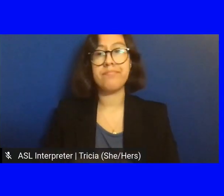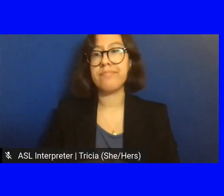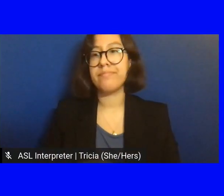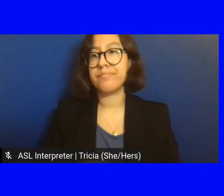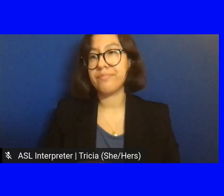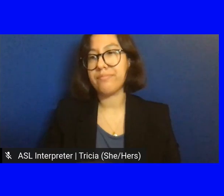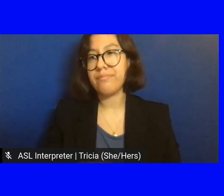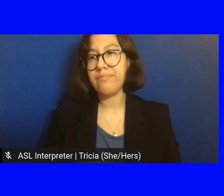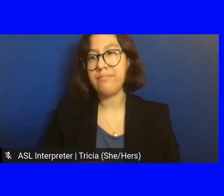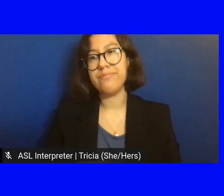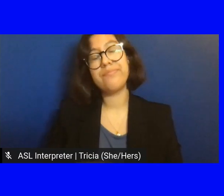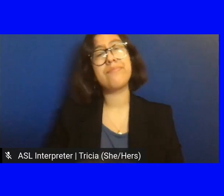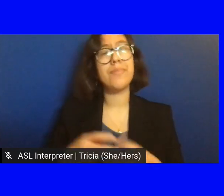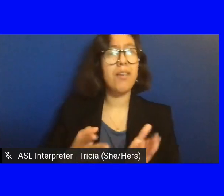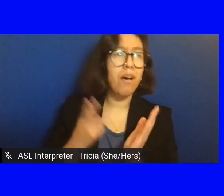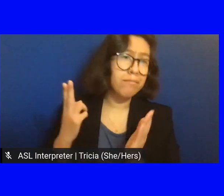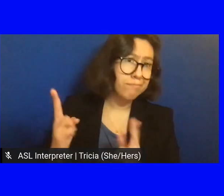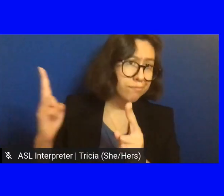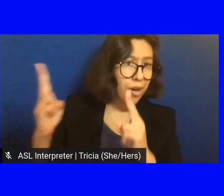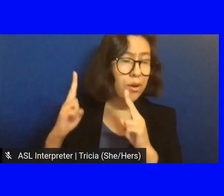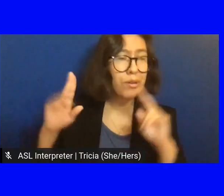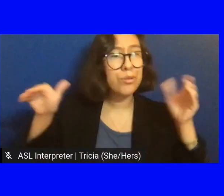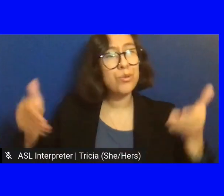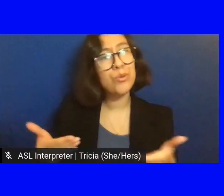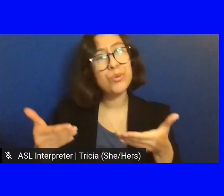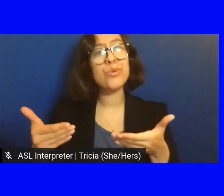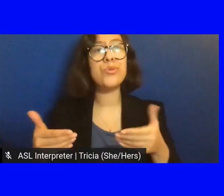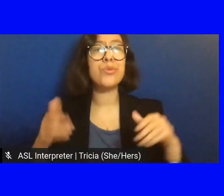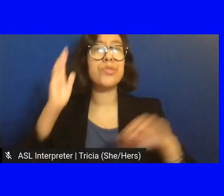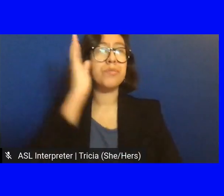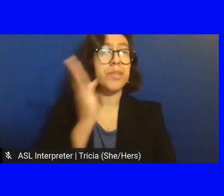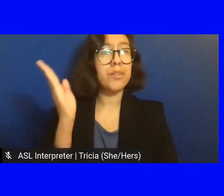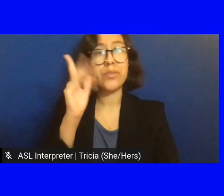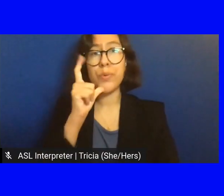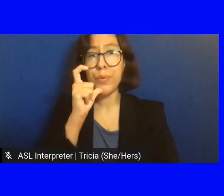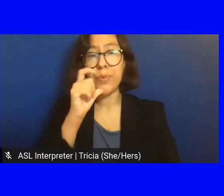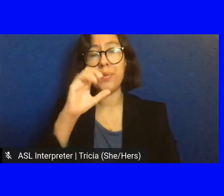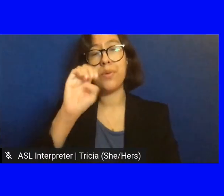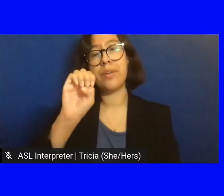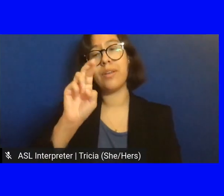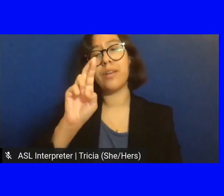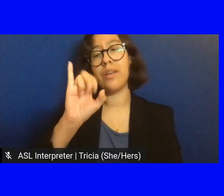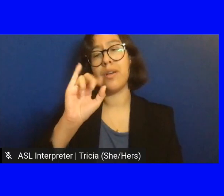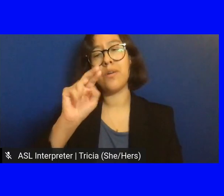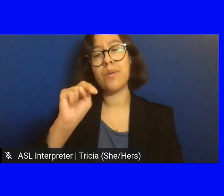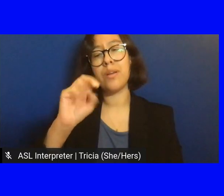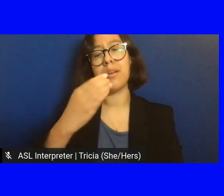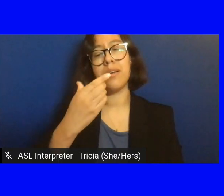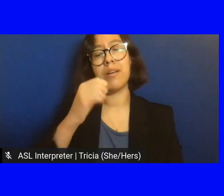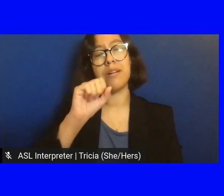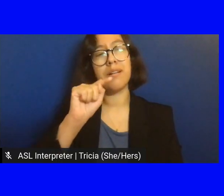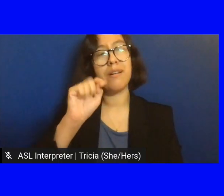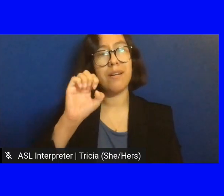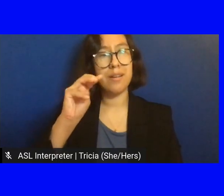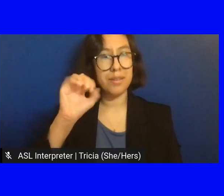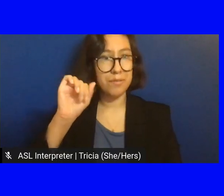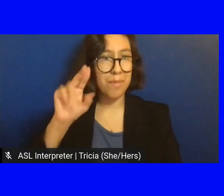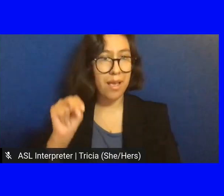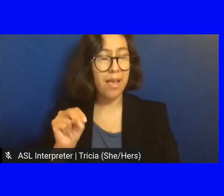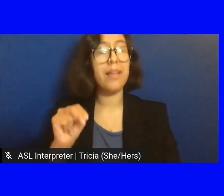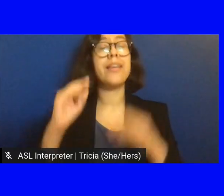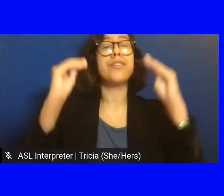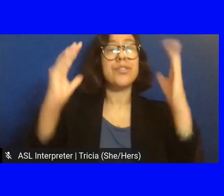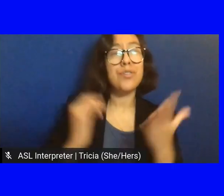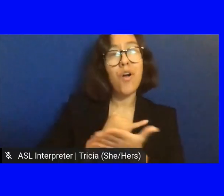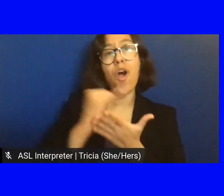It's such an honor to introduce today's speakers. Joining us today is Eric Gottesman, artist, teacher, co-founder of Four